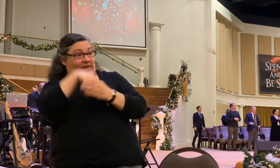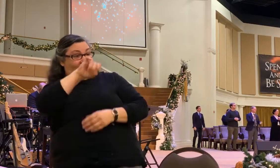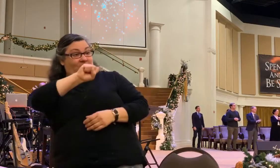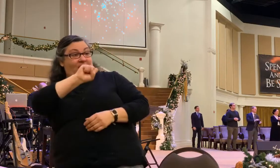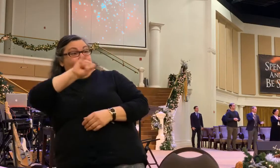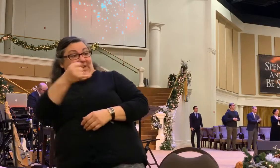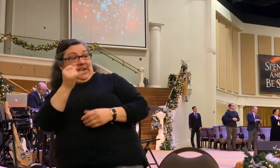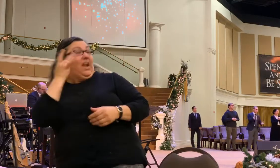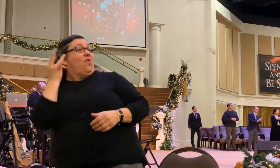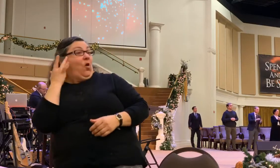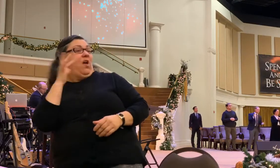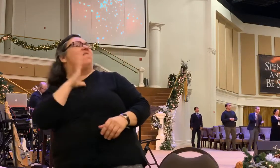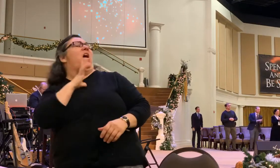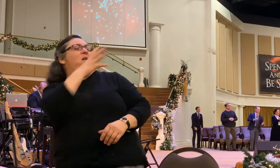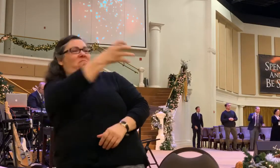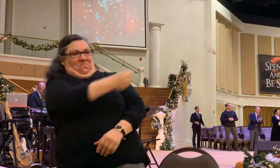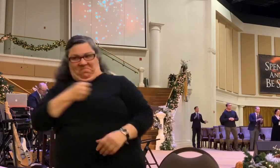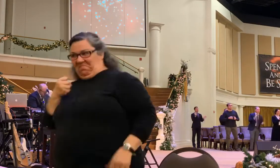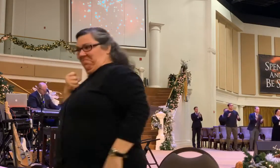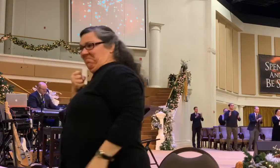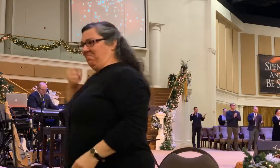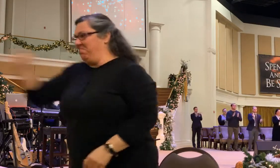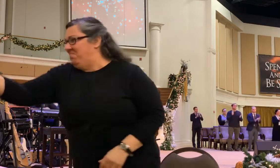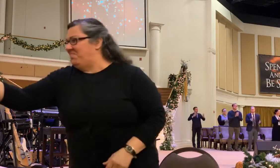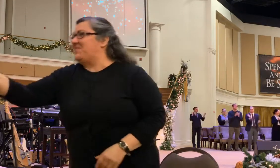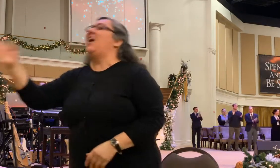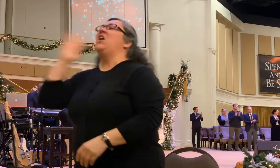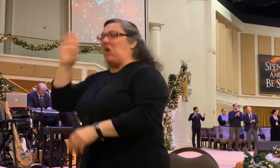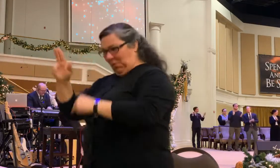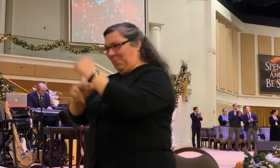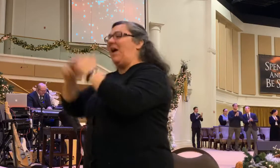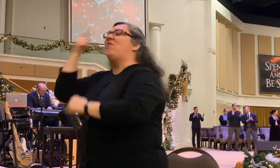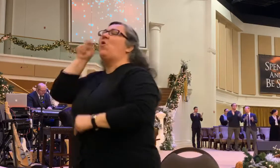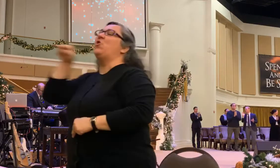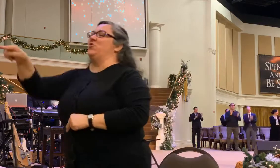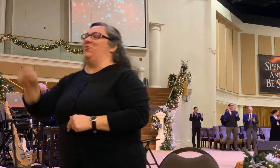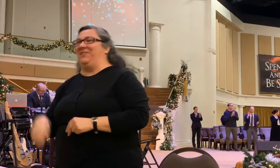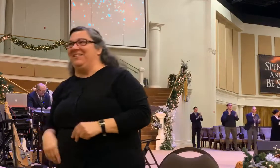your roof on, I'm going to build this building in Jesus' name.